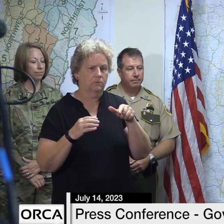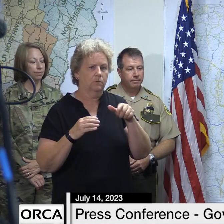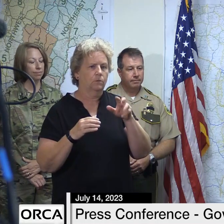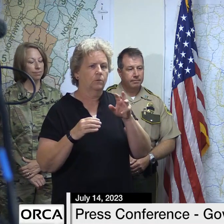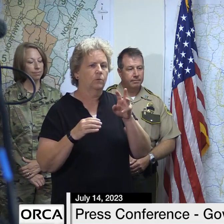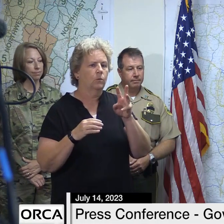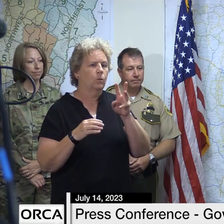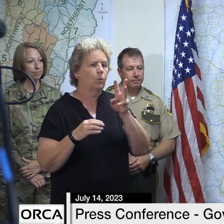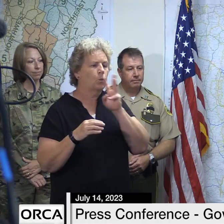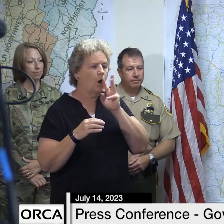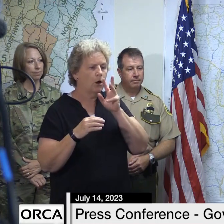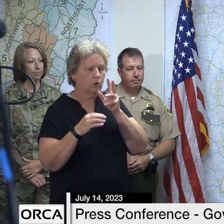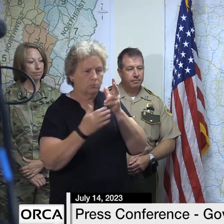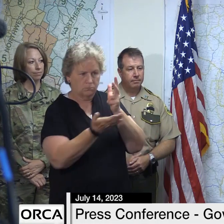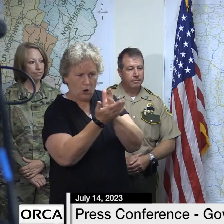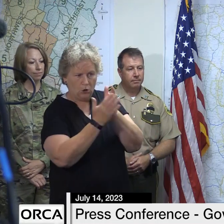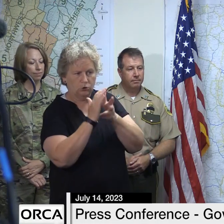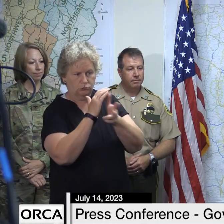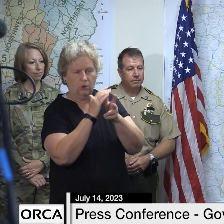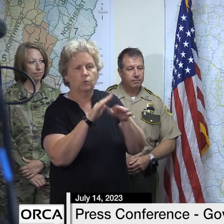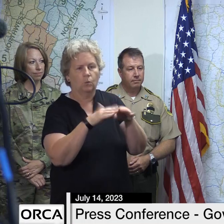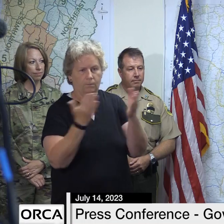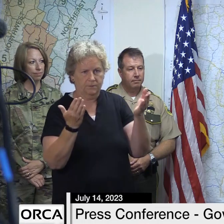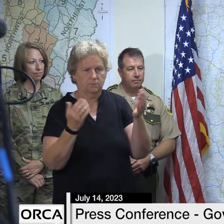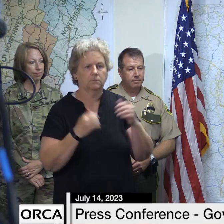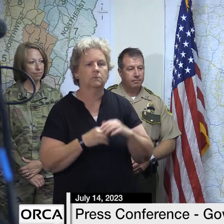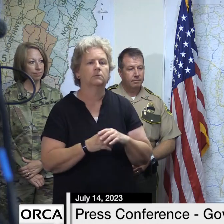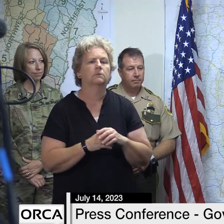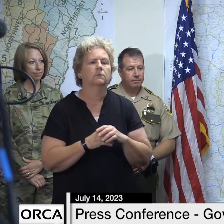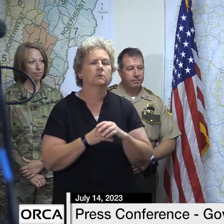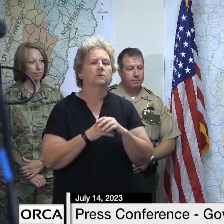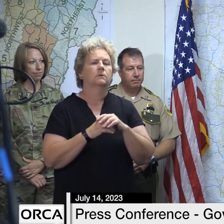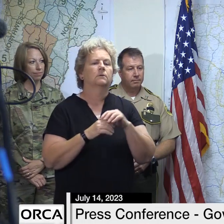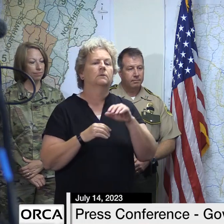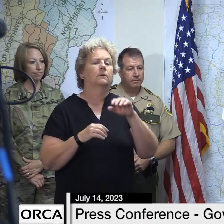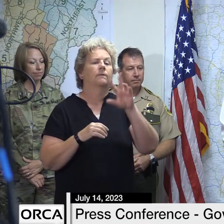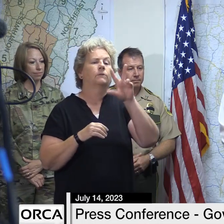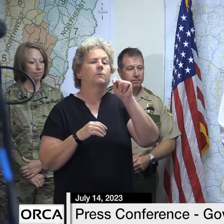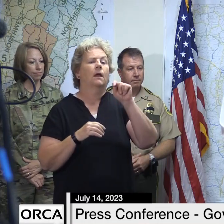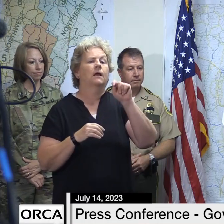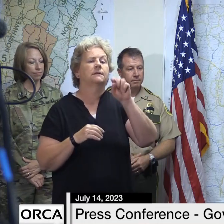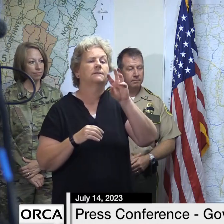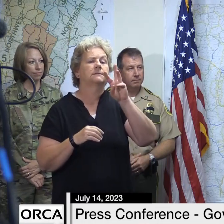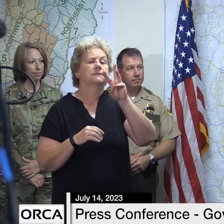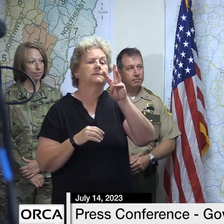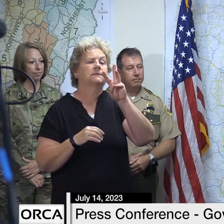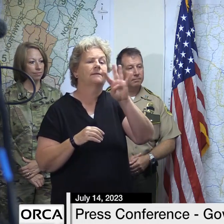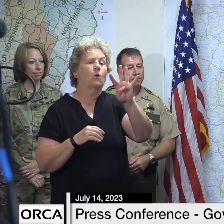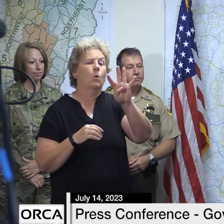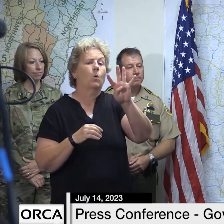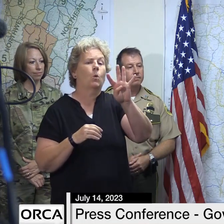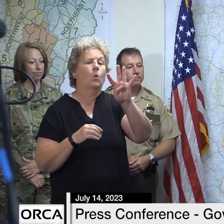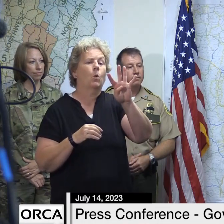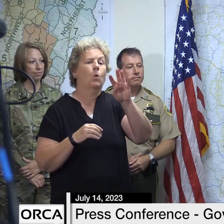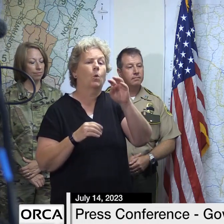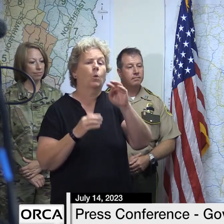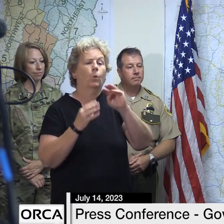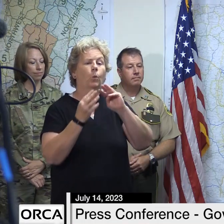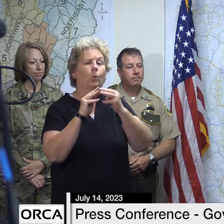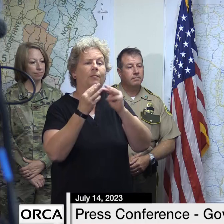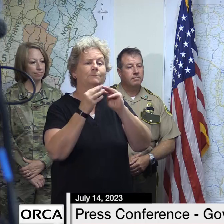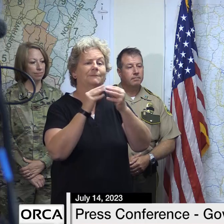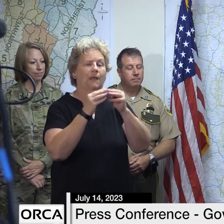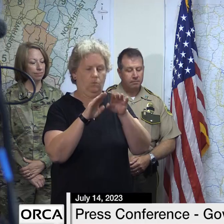reopened. Vermont 64 in Williamstown between Vermont 14 and I-89 has